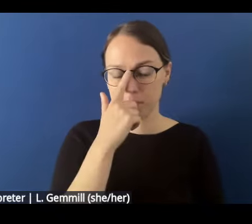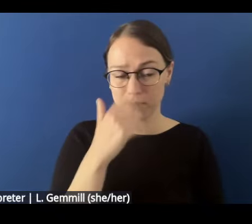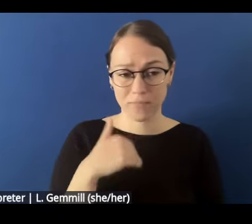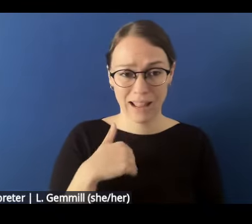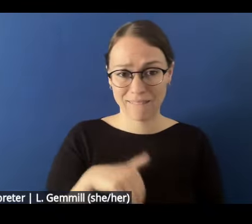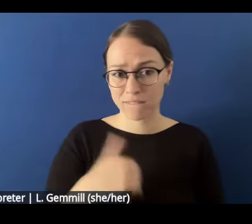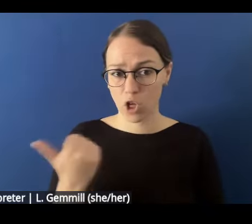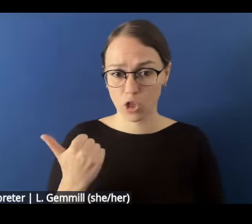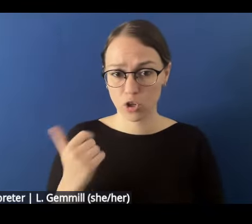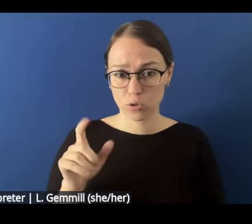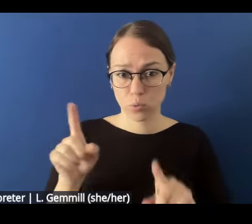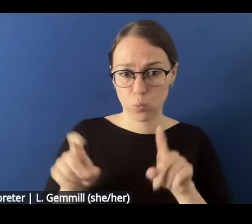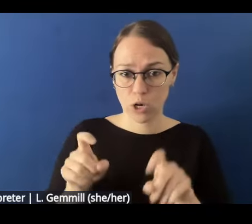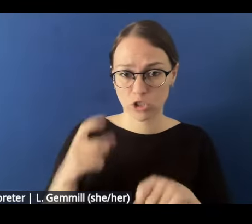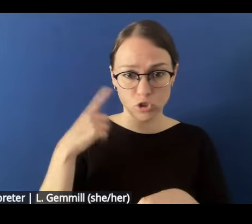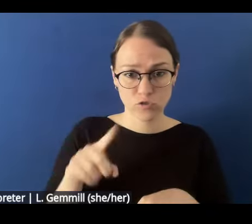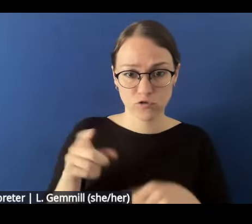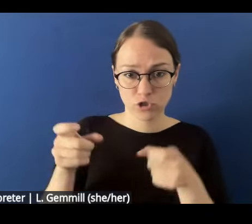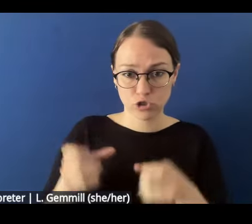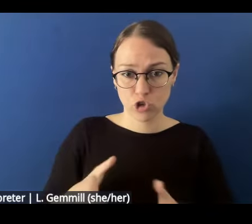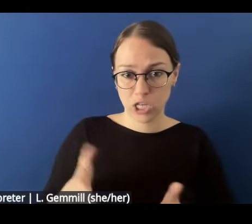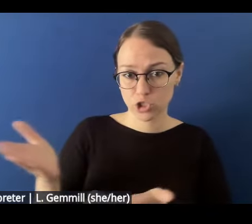questions for the director? There.